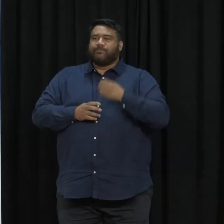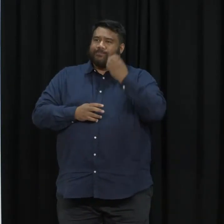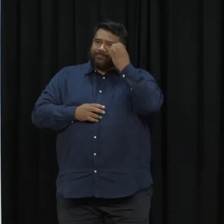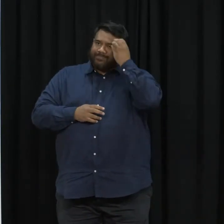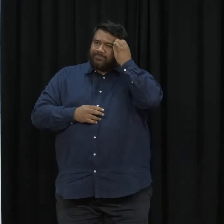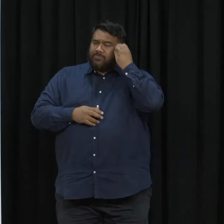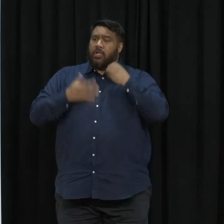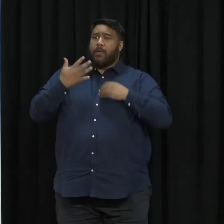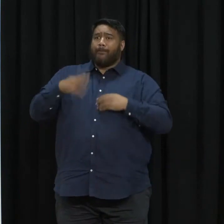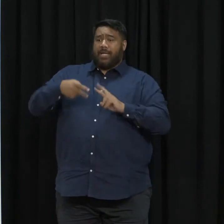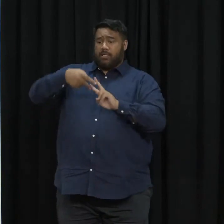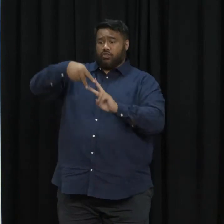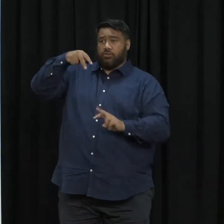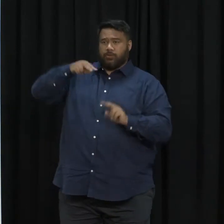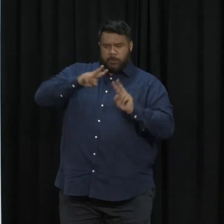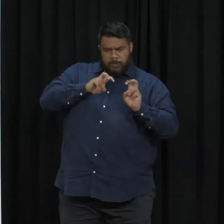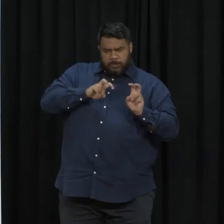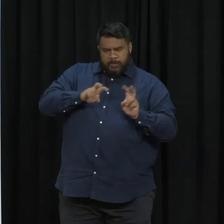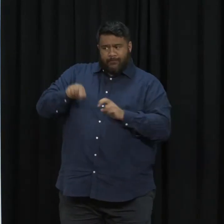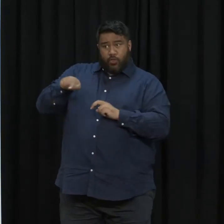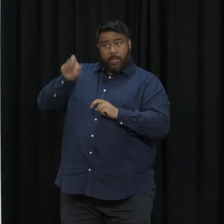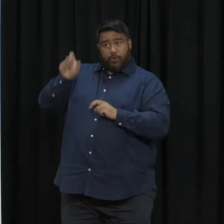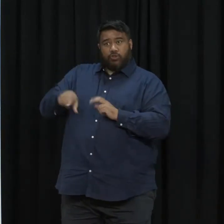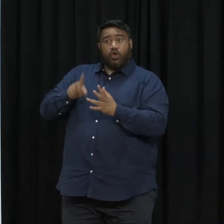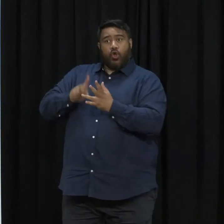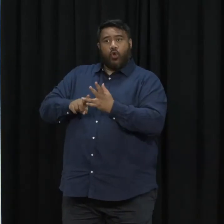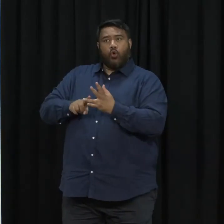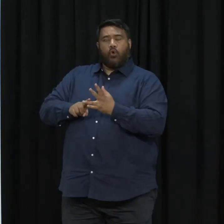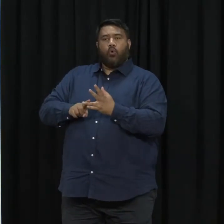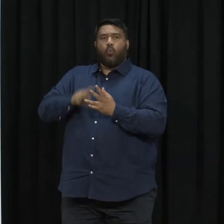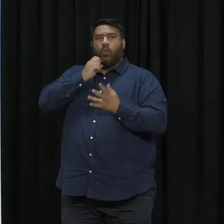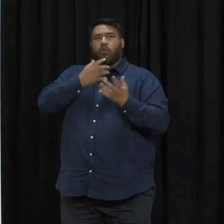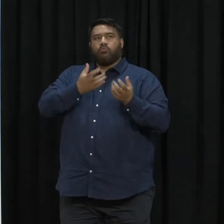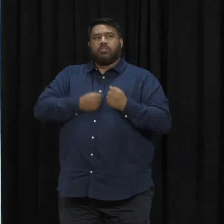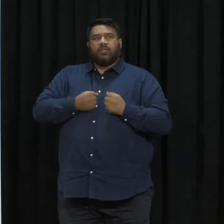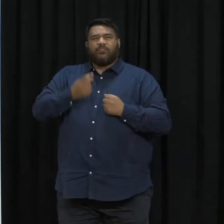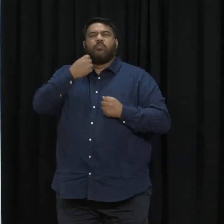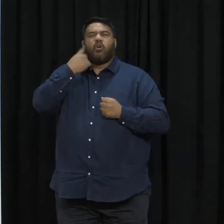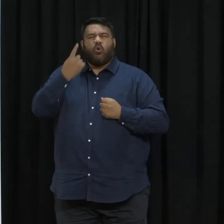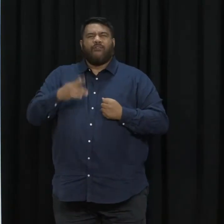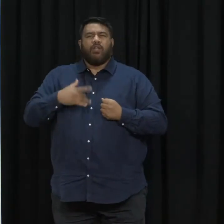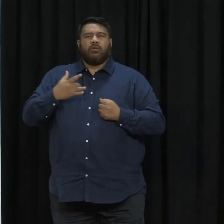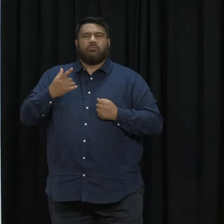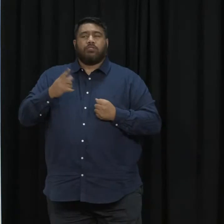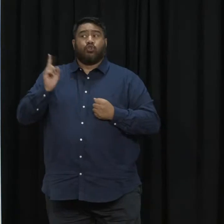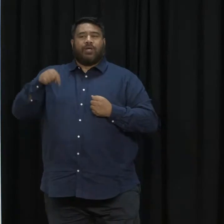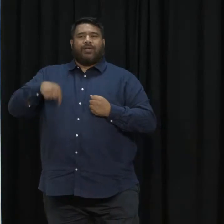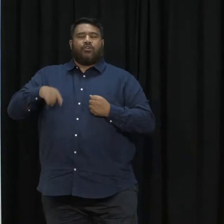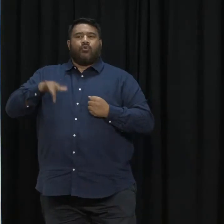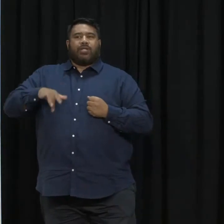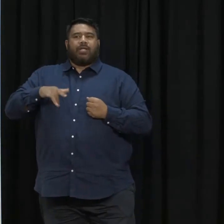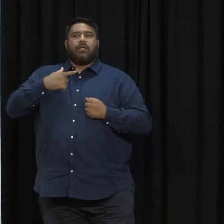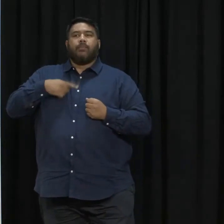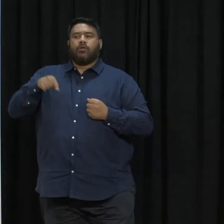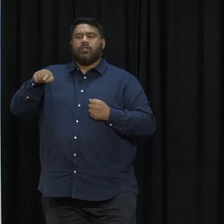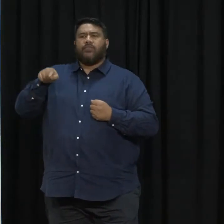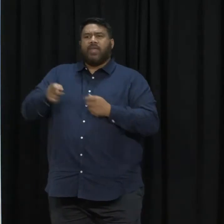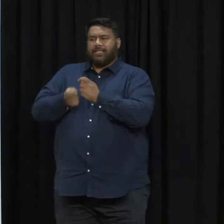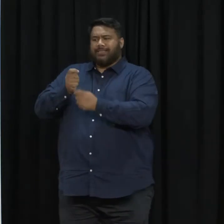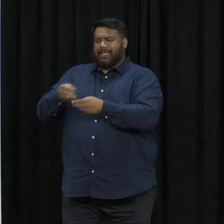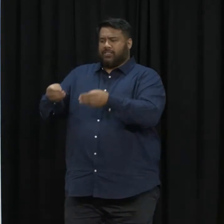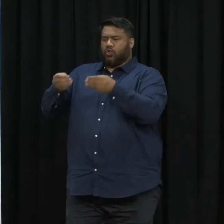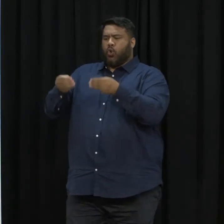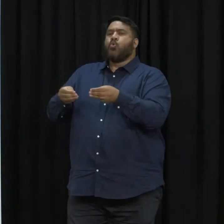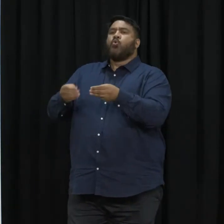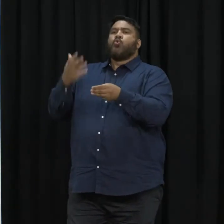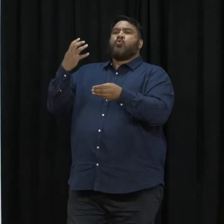Genome sequencing is expected on that case tomorrow rather than today because the CT value of the test was quite high, so it needs to go